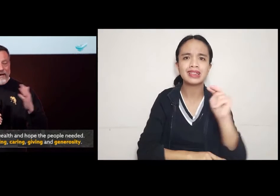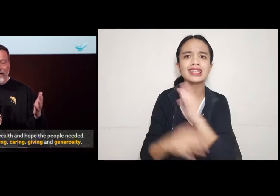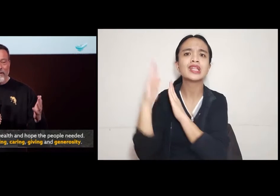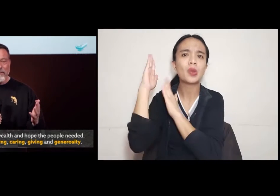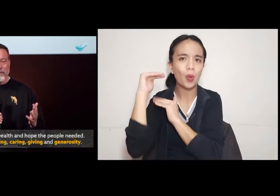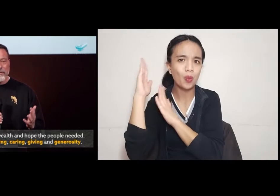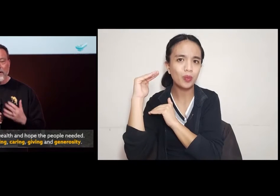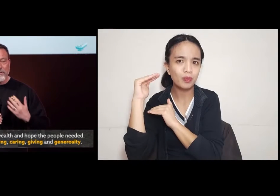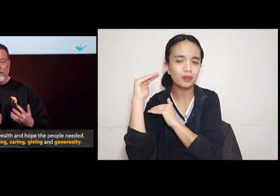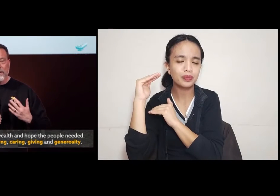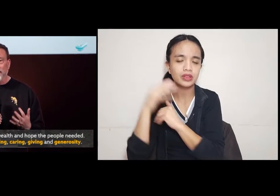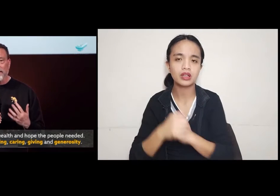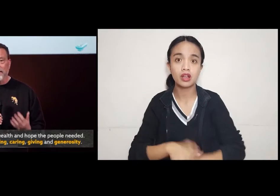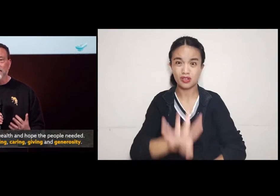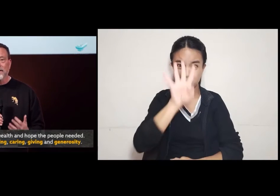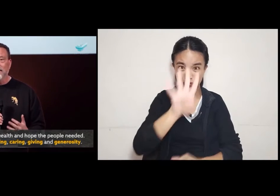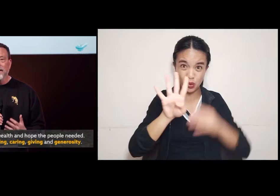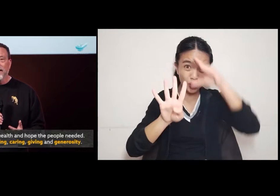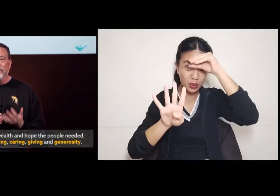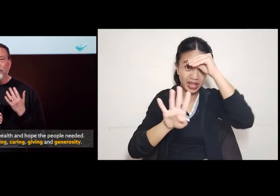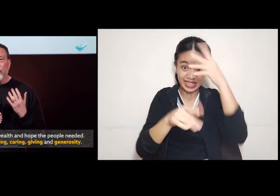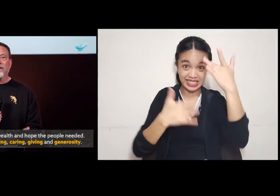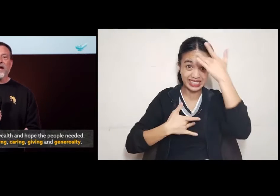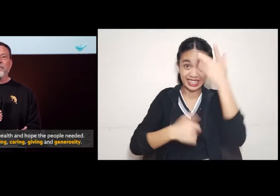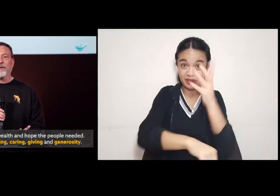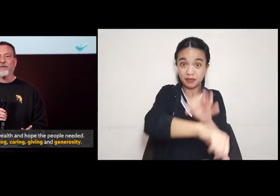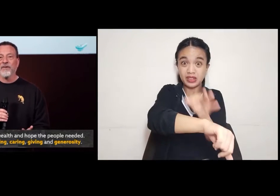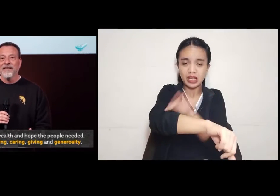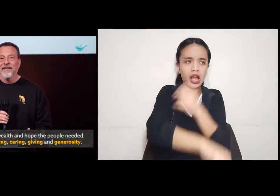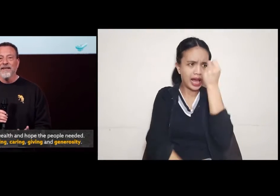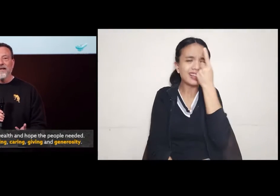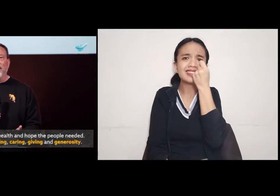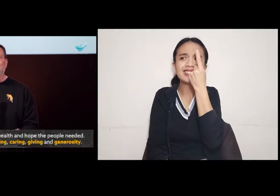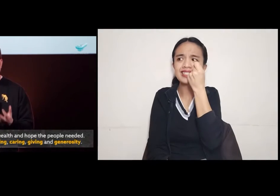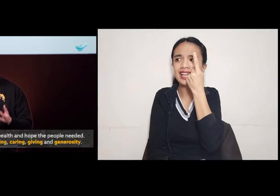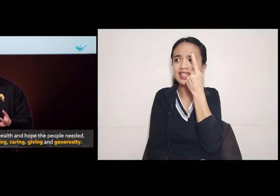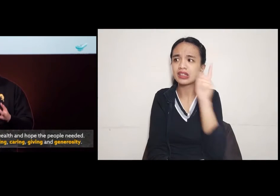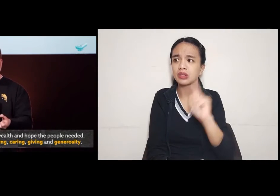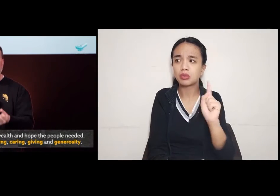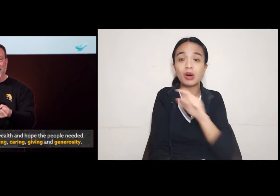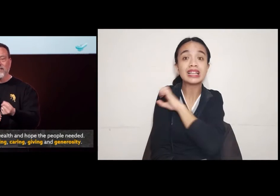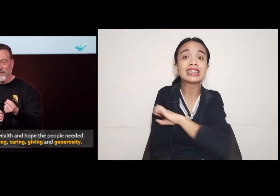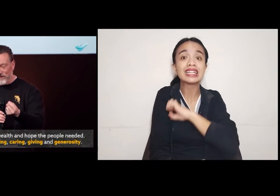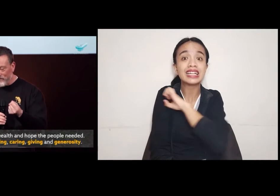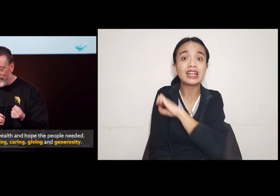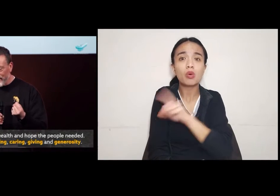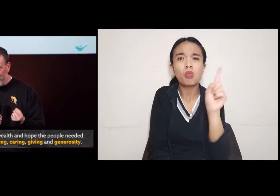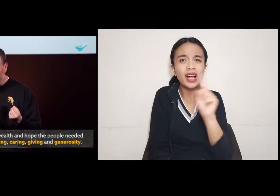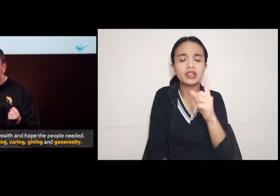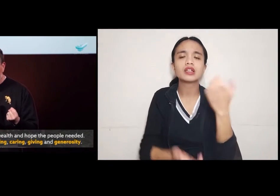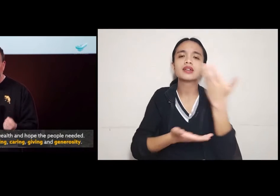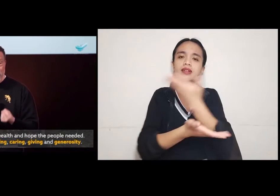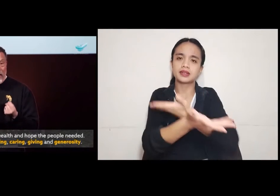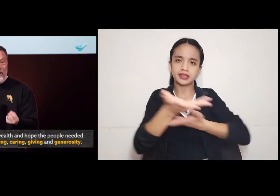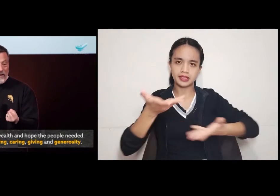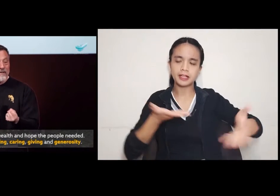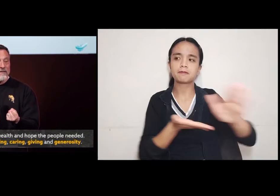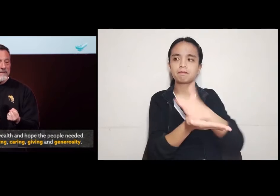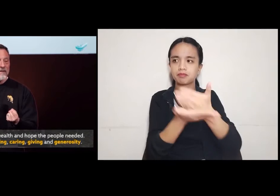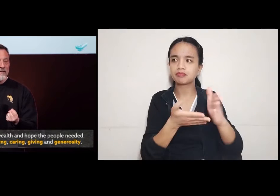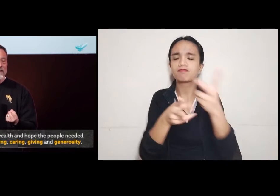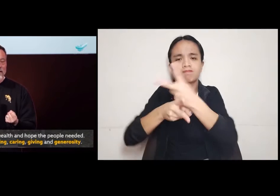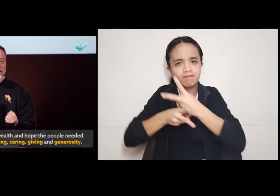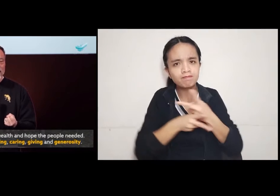that an entire people desperately needed. 4 lepers understood the ethics of